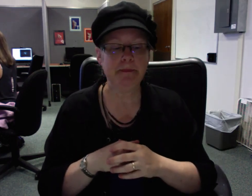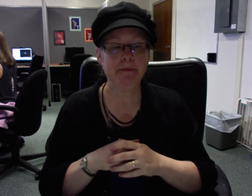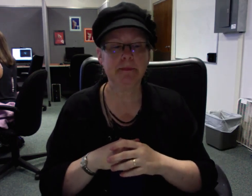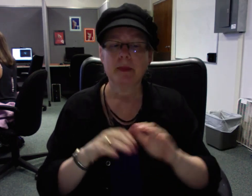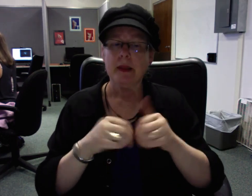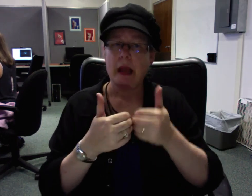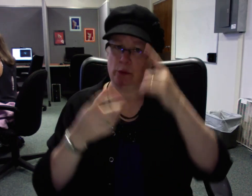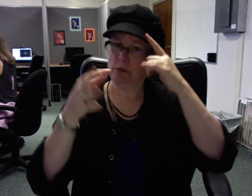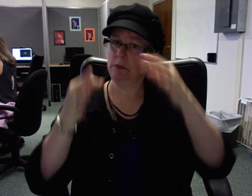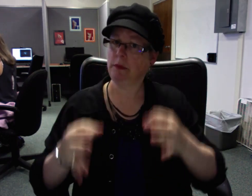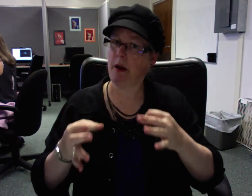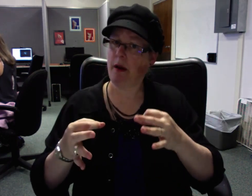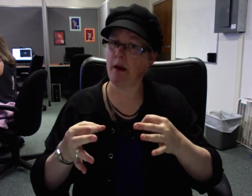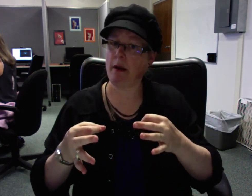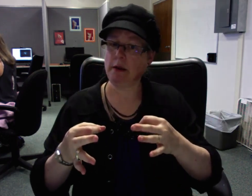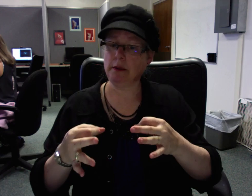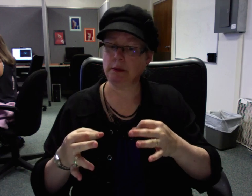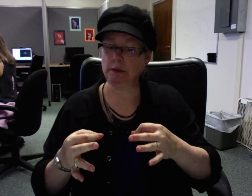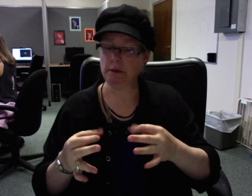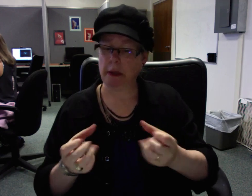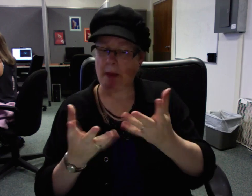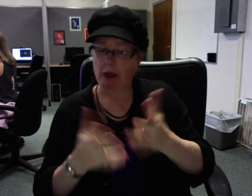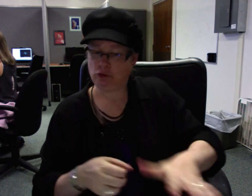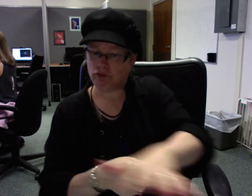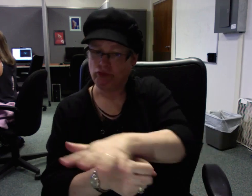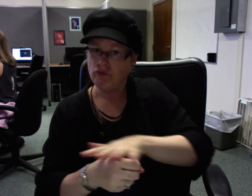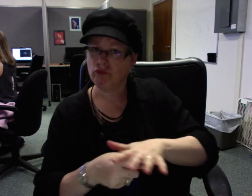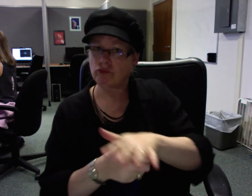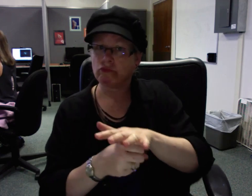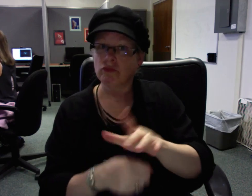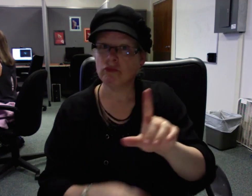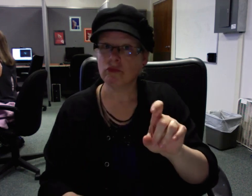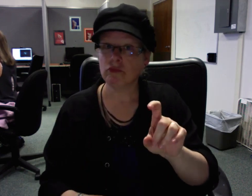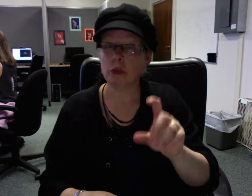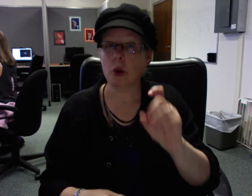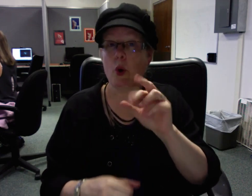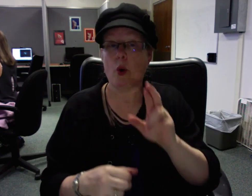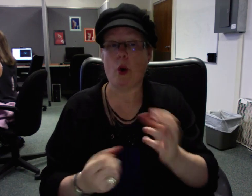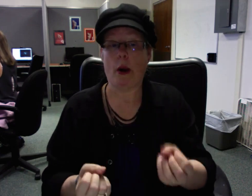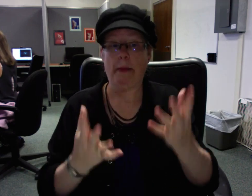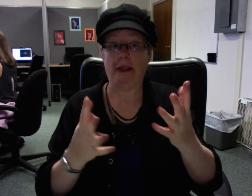Finding the area is the first step to calculate the cost for the cement.